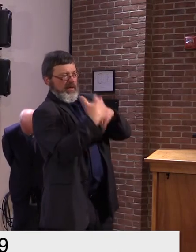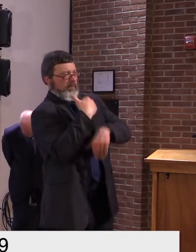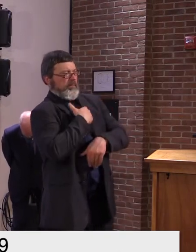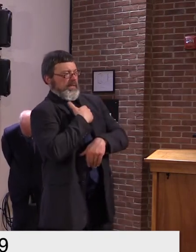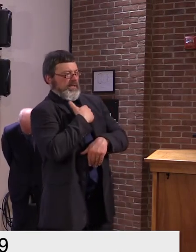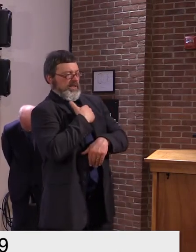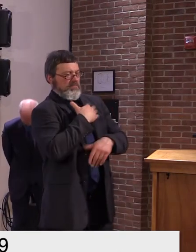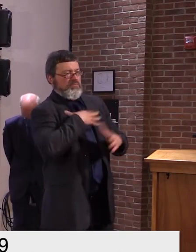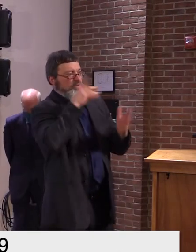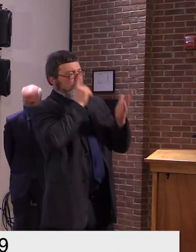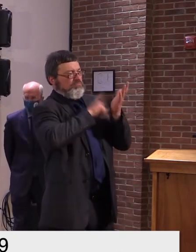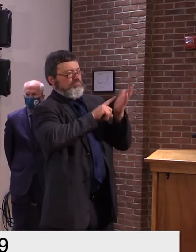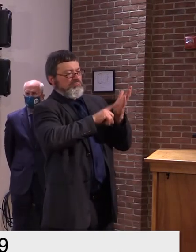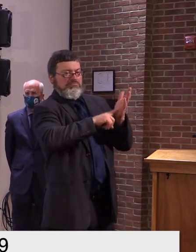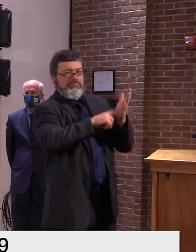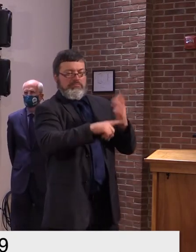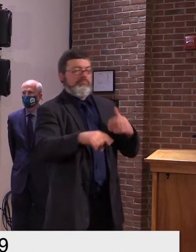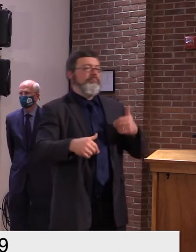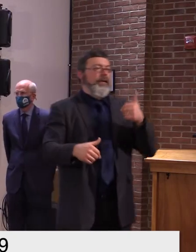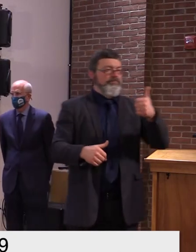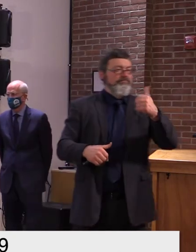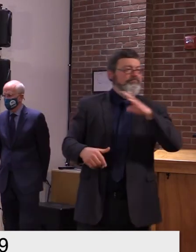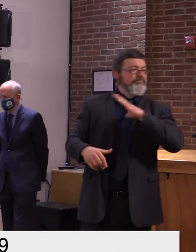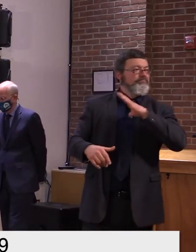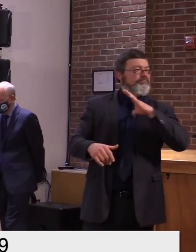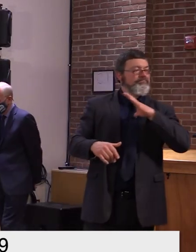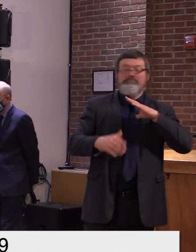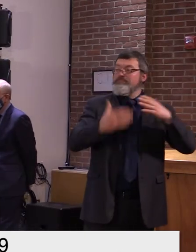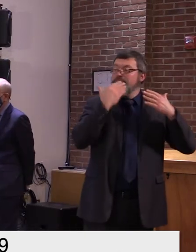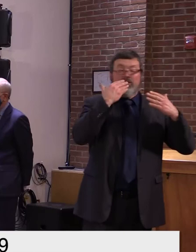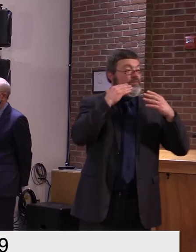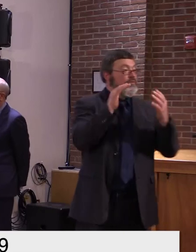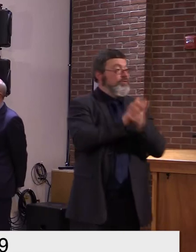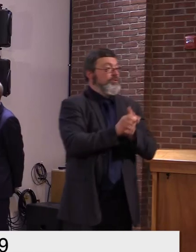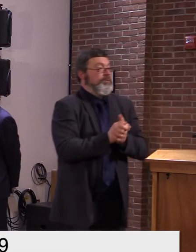Okay, great. Thank you. Thank you all very much.